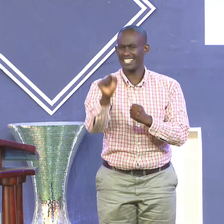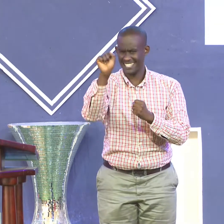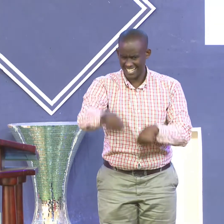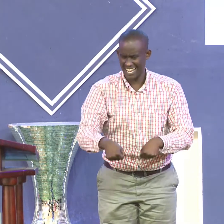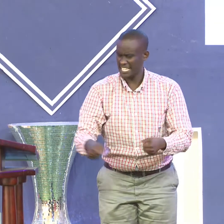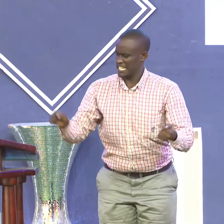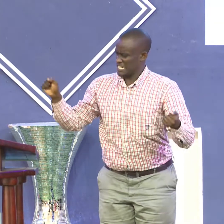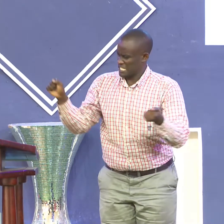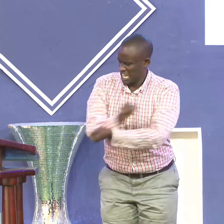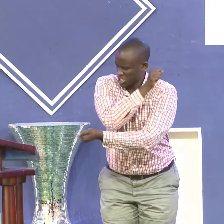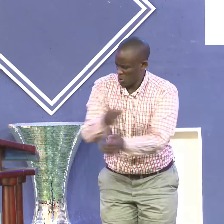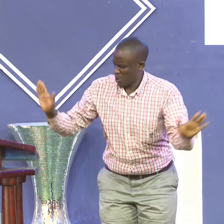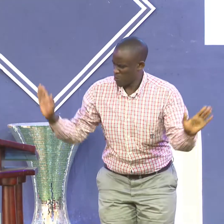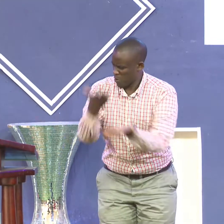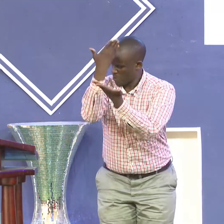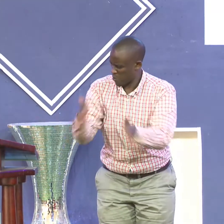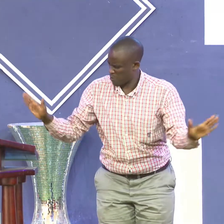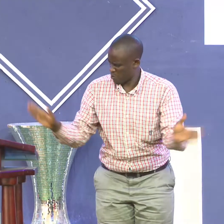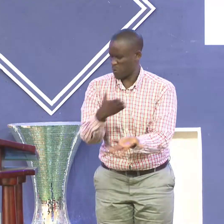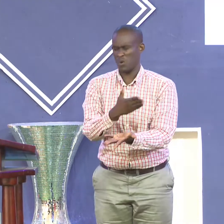When you have utterly destroyed it.